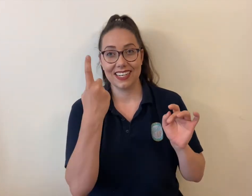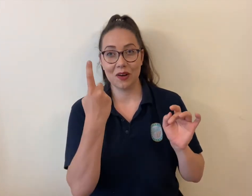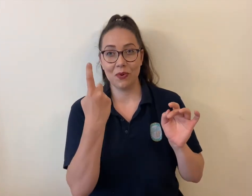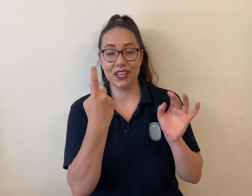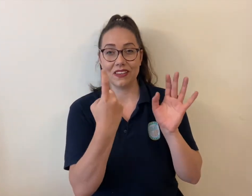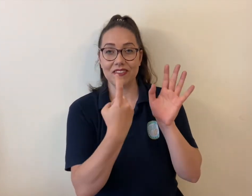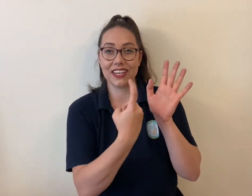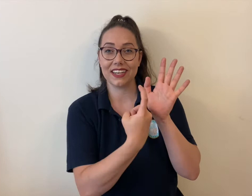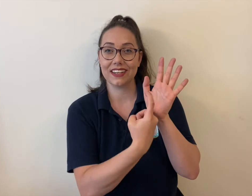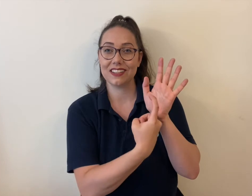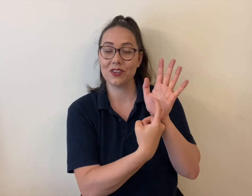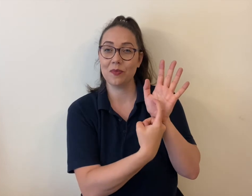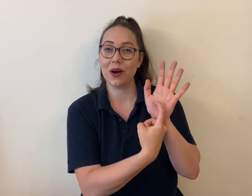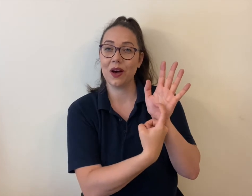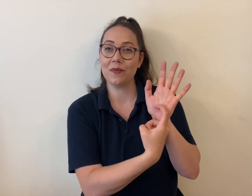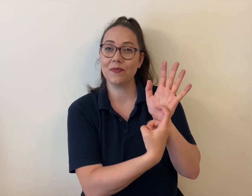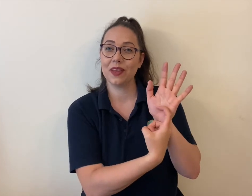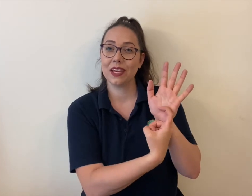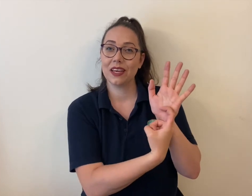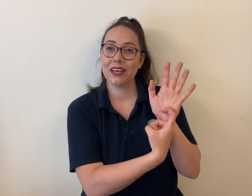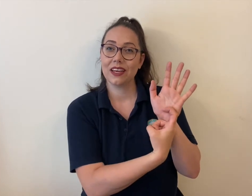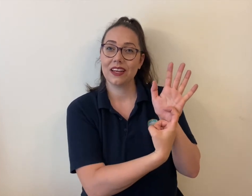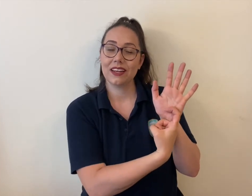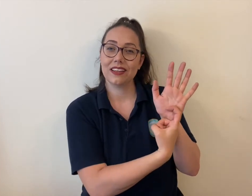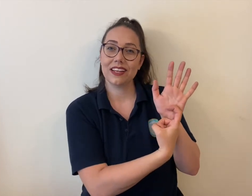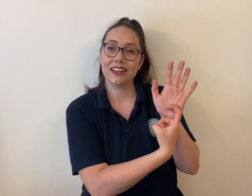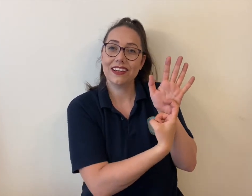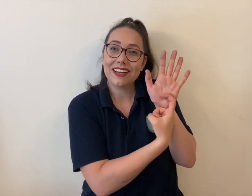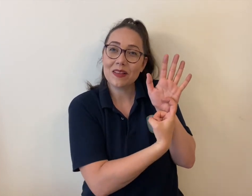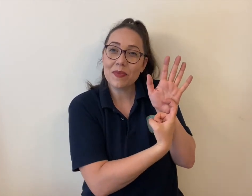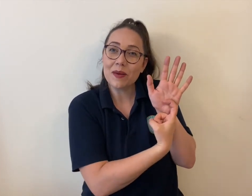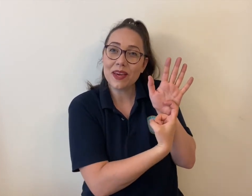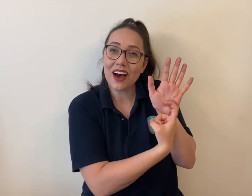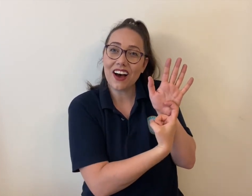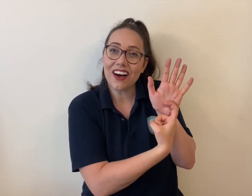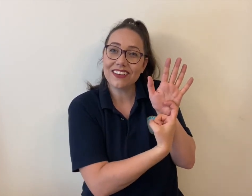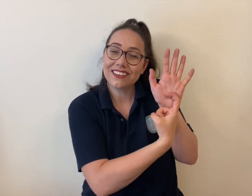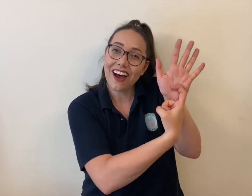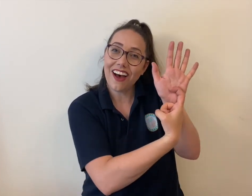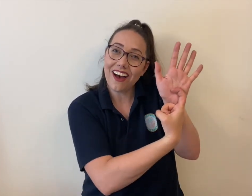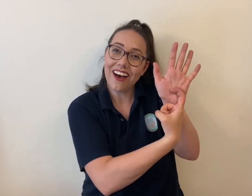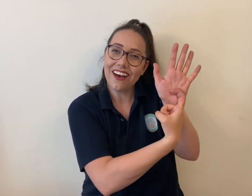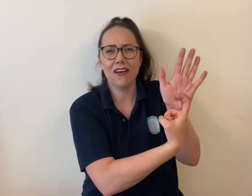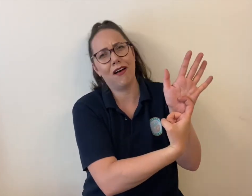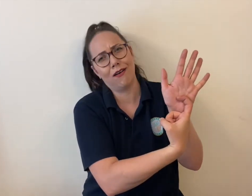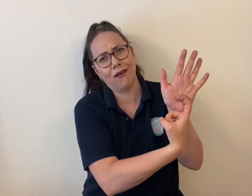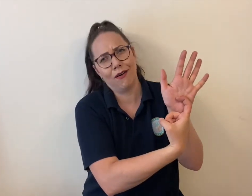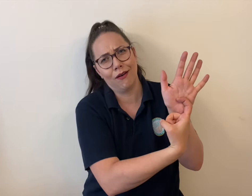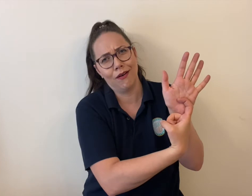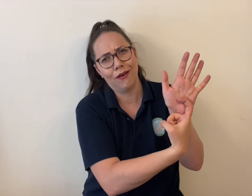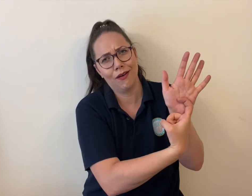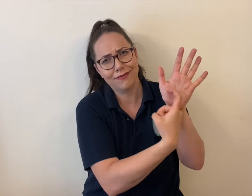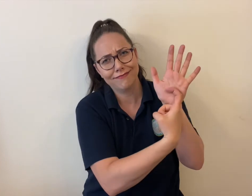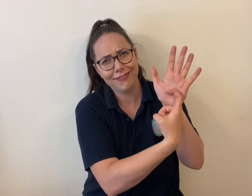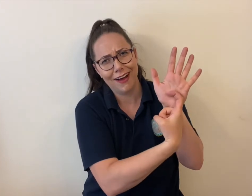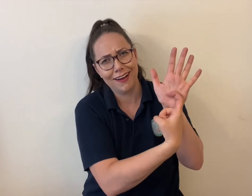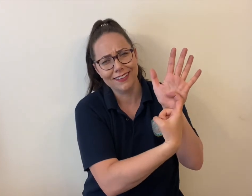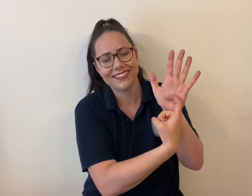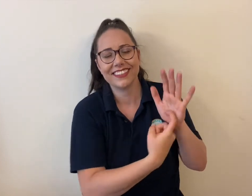your pointer finger to your palm. It's a little baby R. Ah, oh, oh.